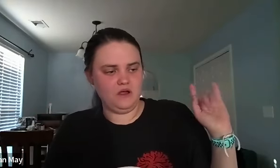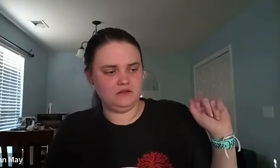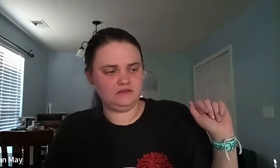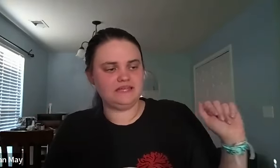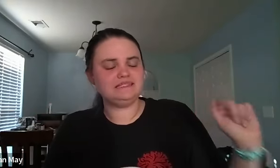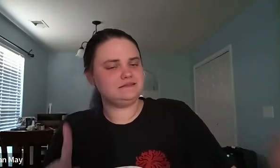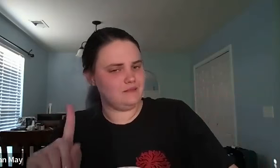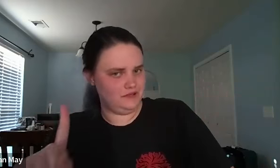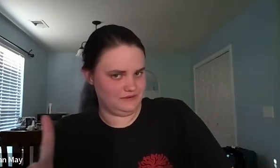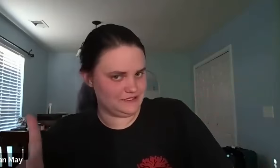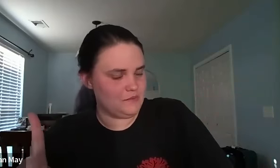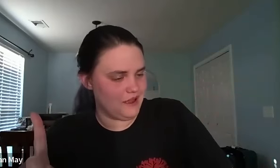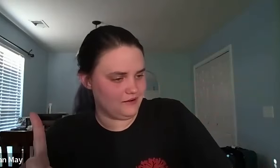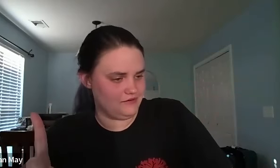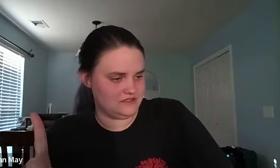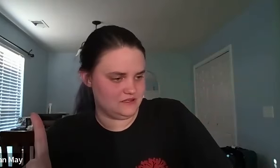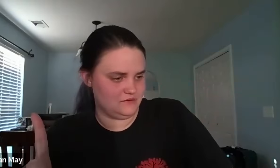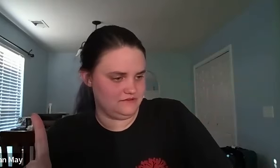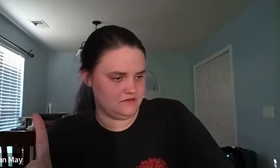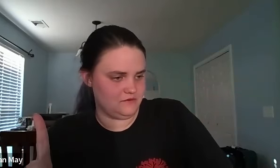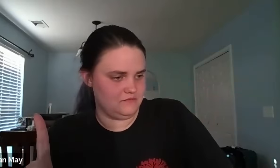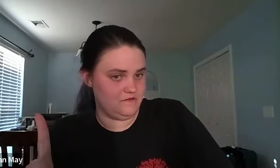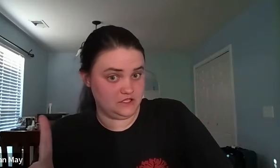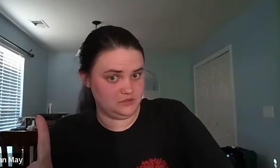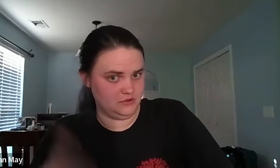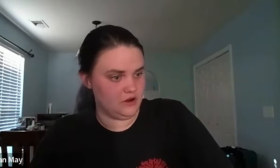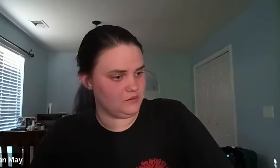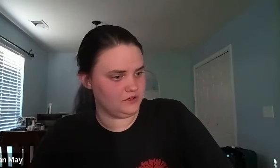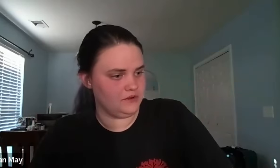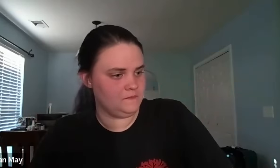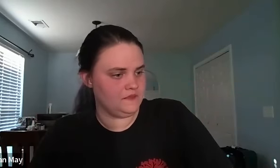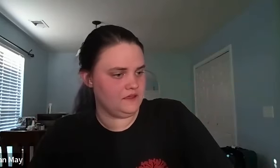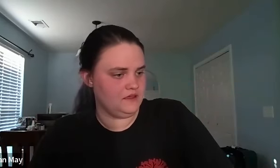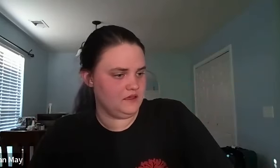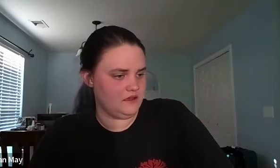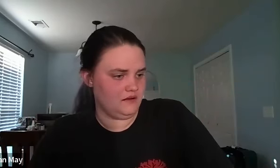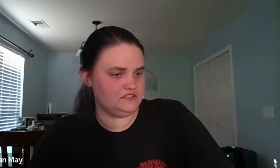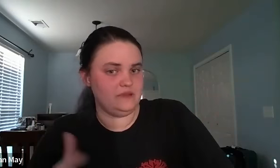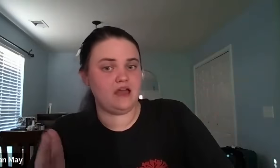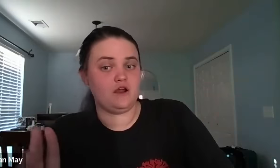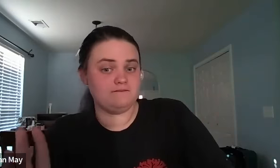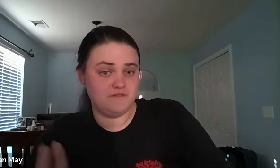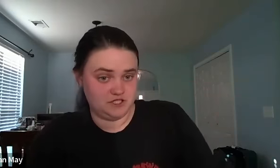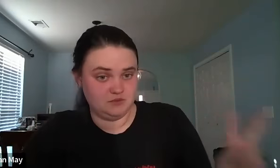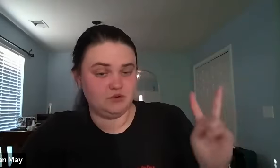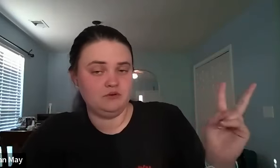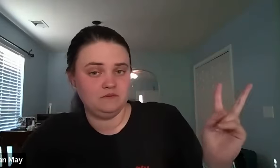Now let's stop here. Let's go back over the signs that we've done from vegetable and onward. All right, so we had our vegetable,